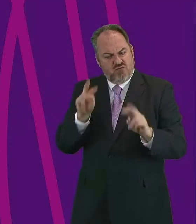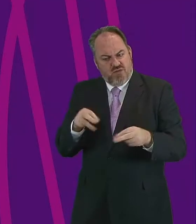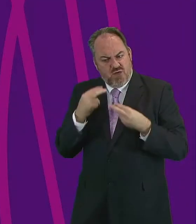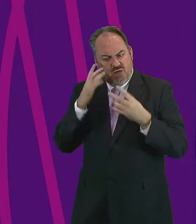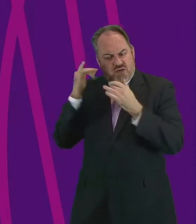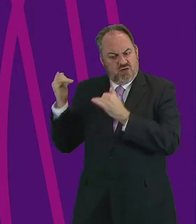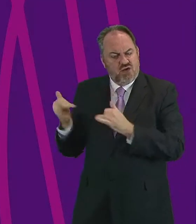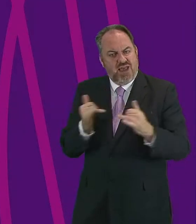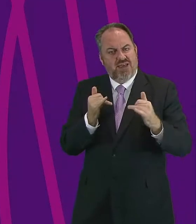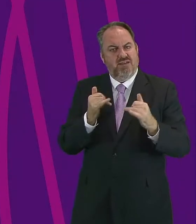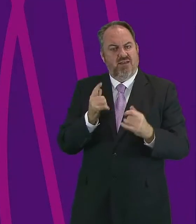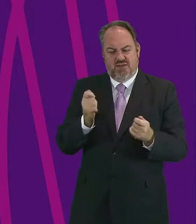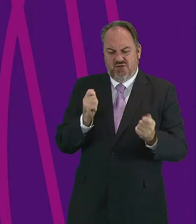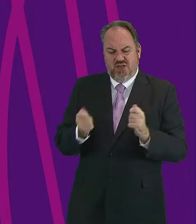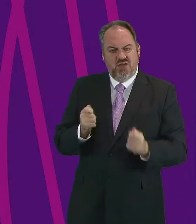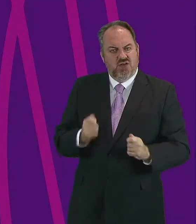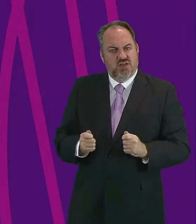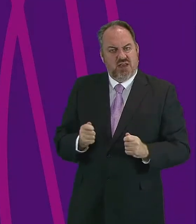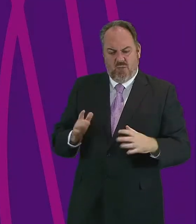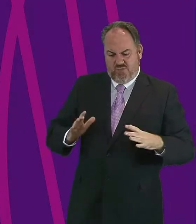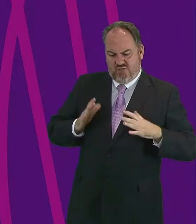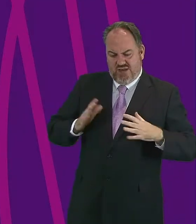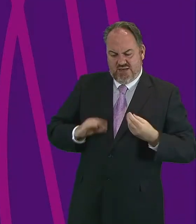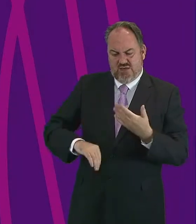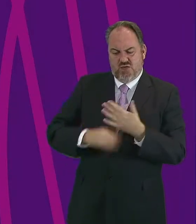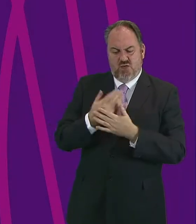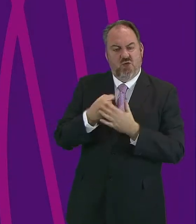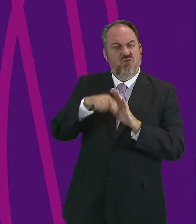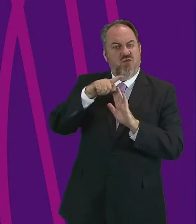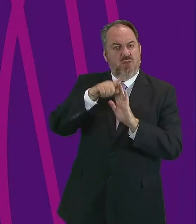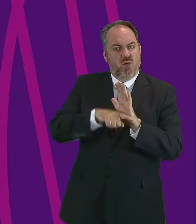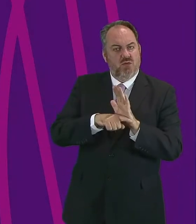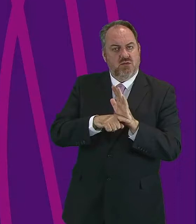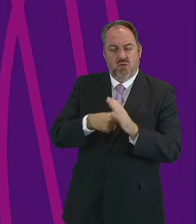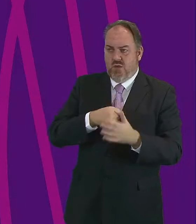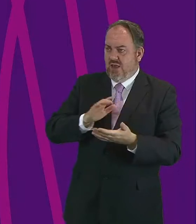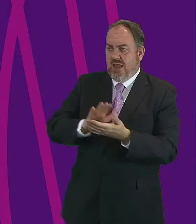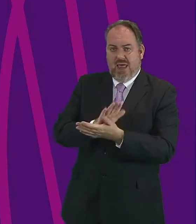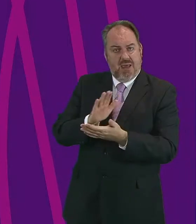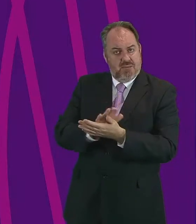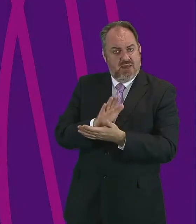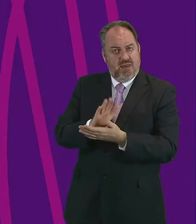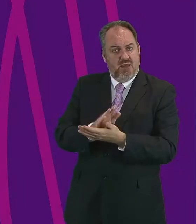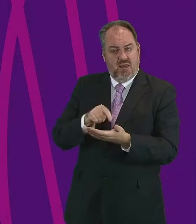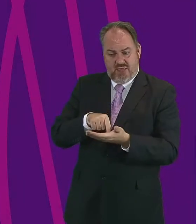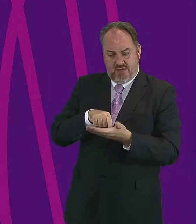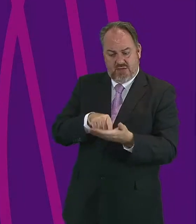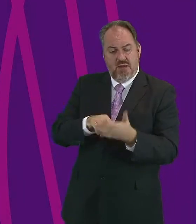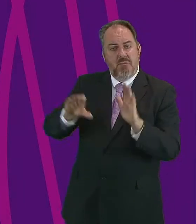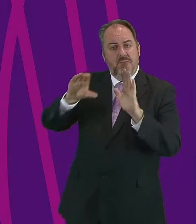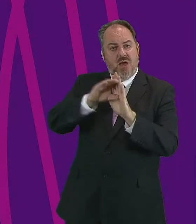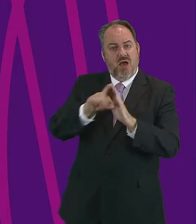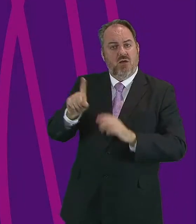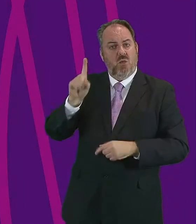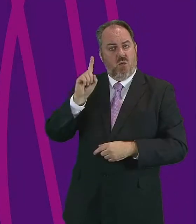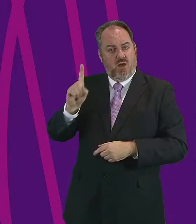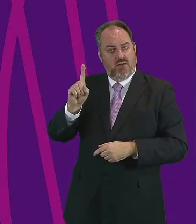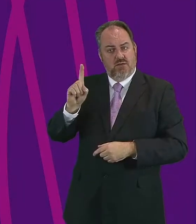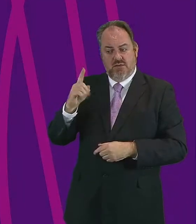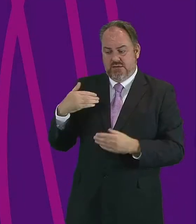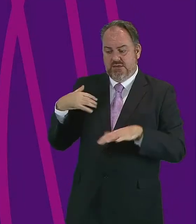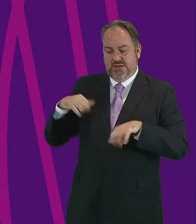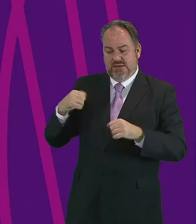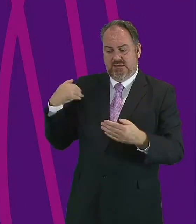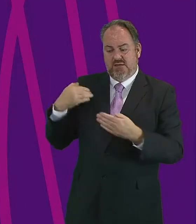these Acts and have prepared this report. We are satisfied that the status of the provisions set out in Part 1 of the Acts as of 30th